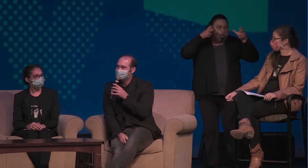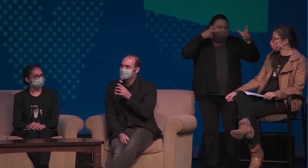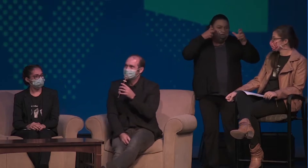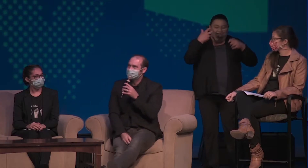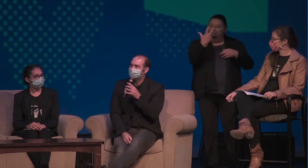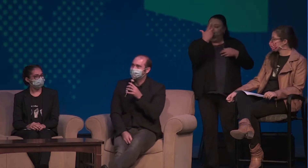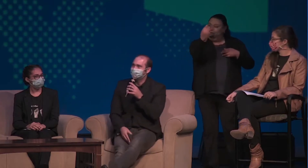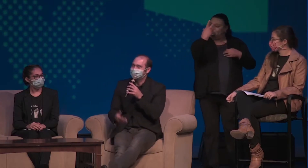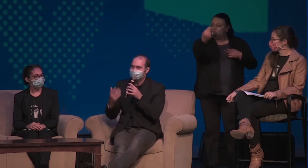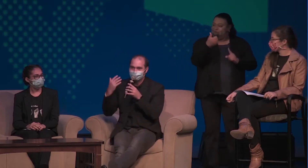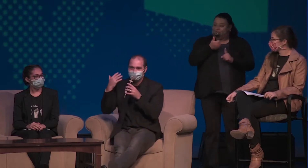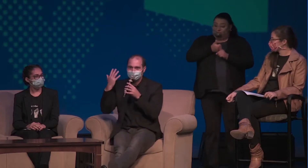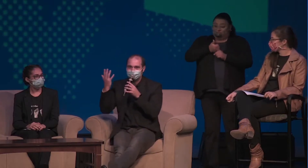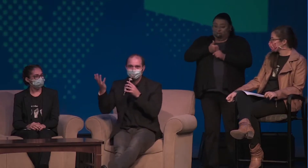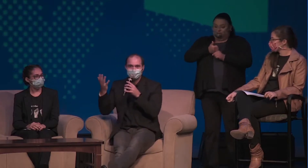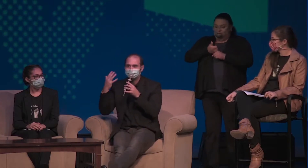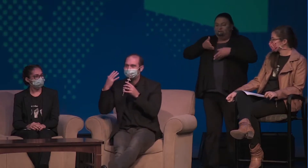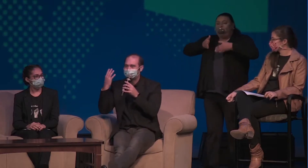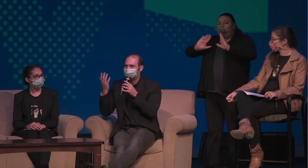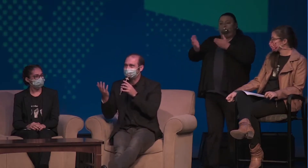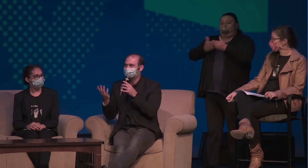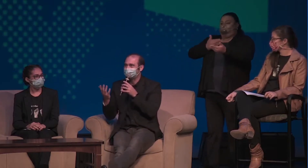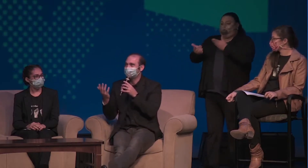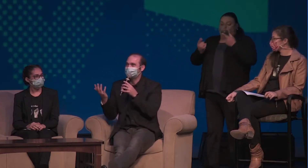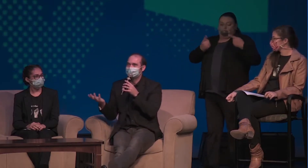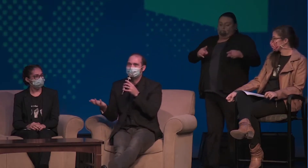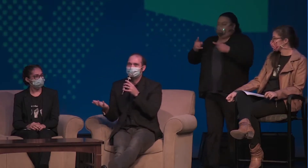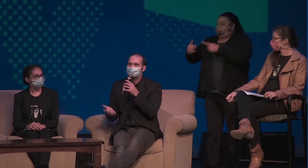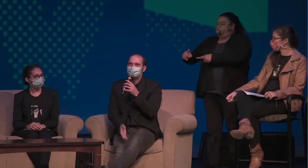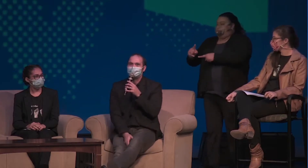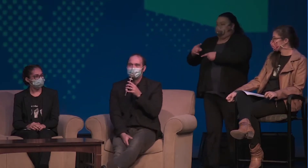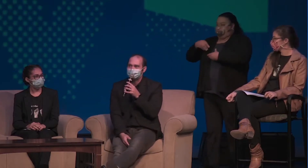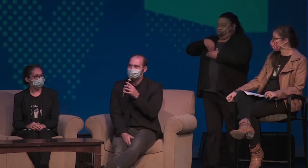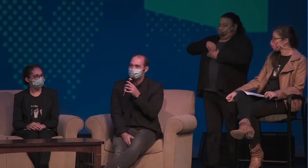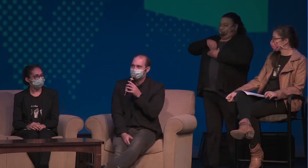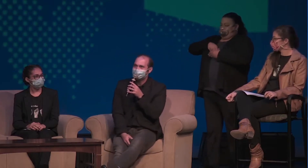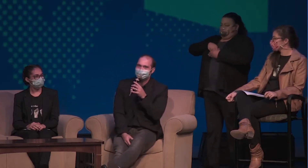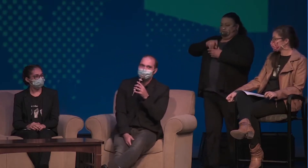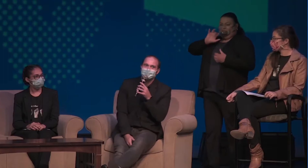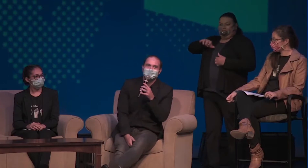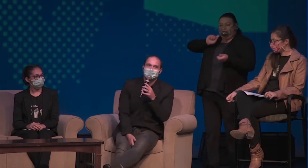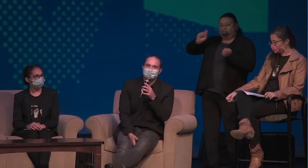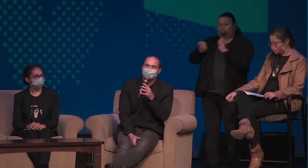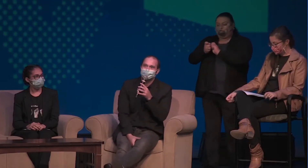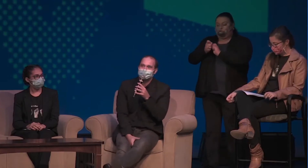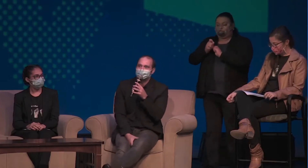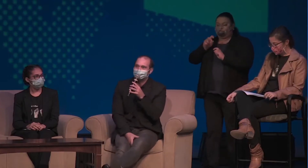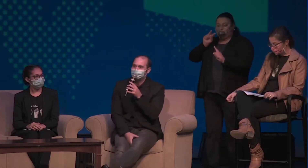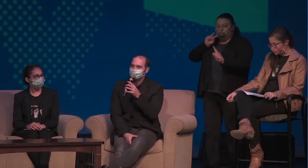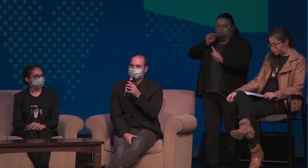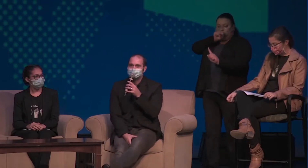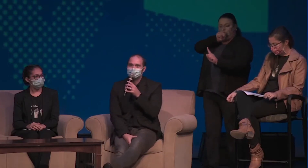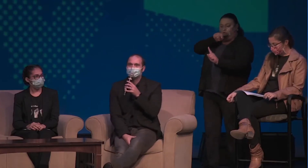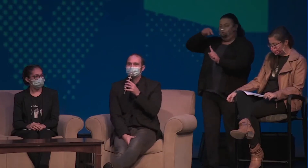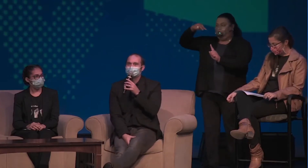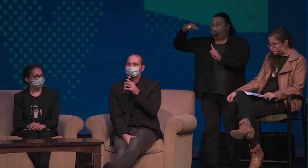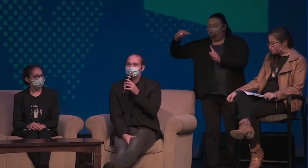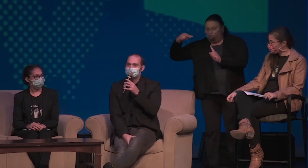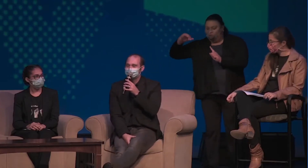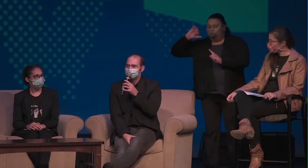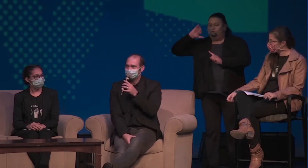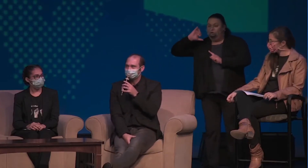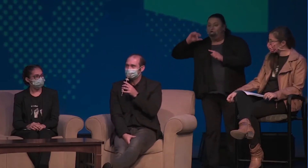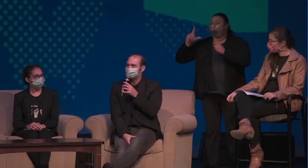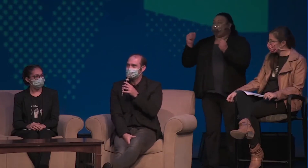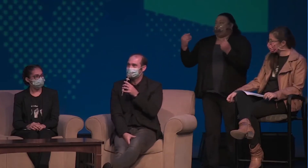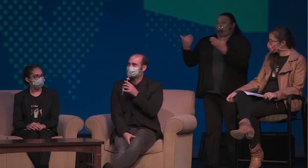himself and kind of allowed whatever happened, whatever change in perspective that caused, to allow him to do things that no one had ever